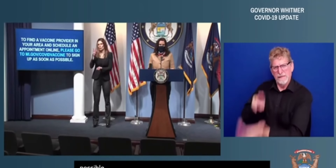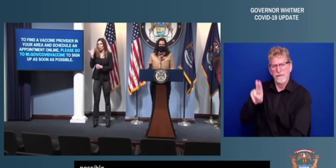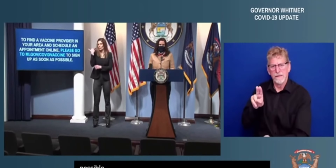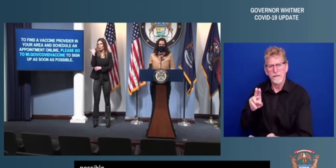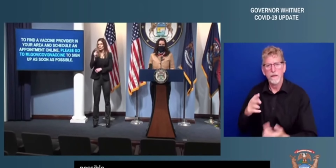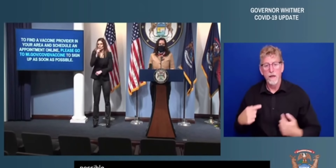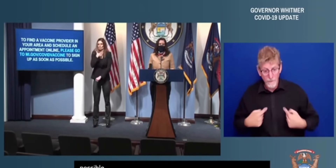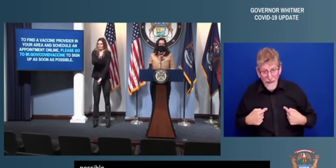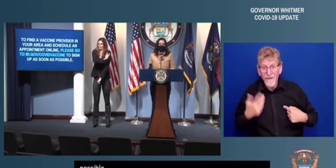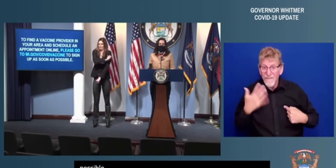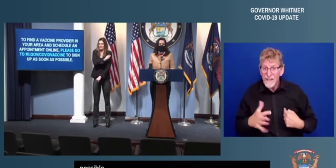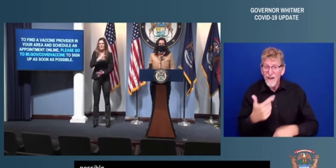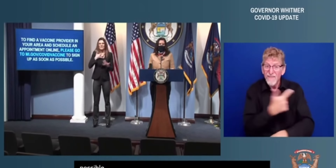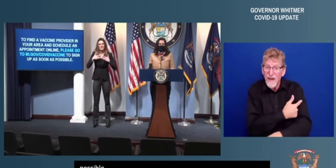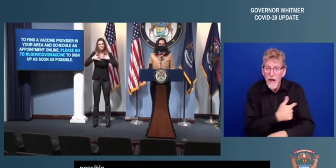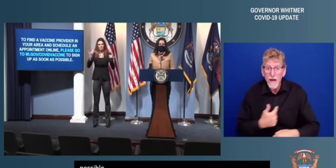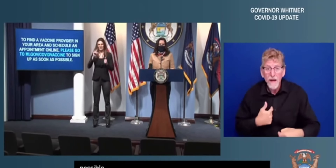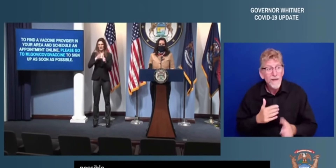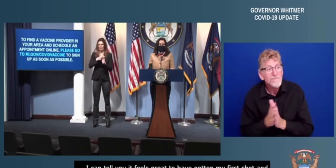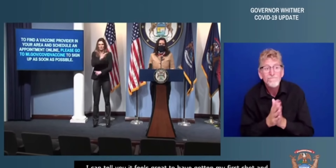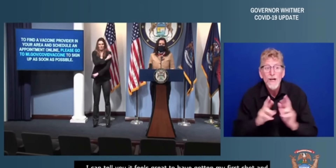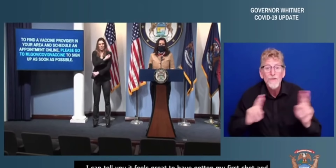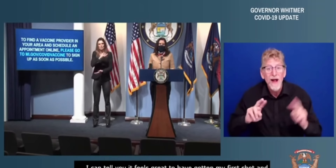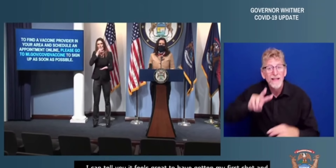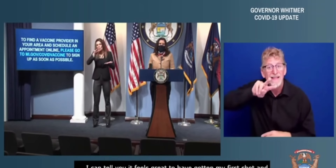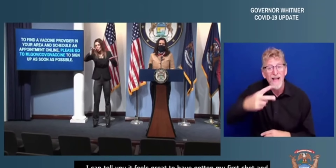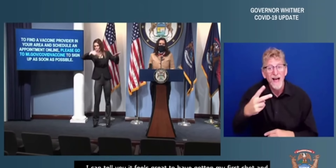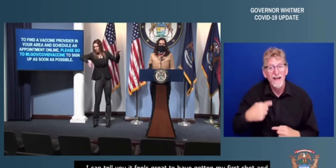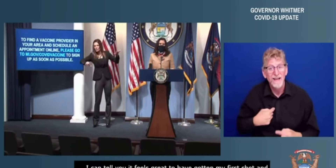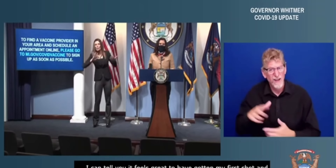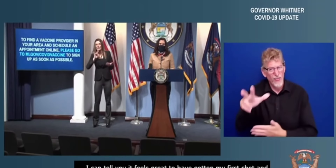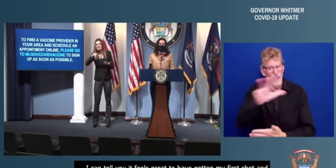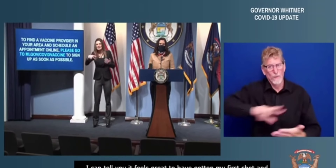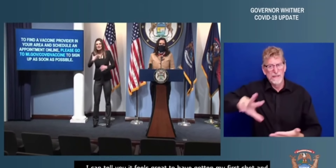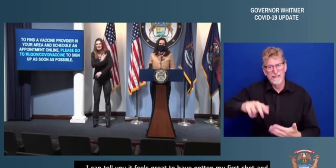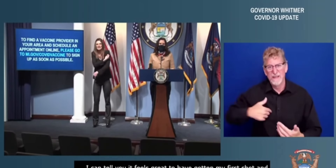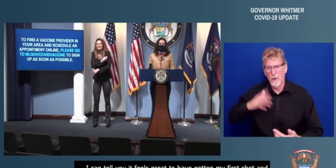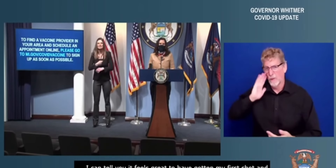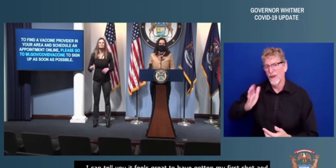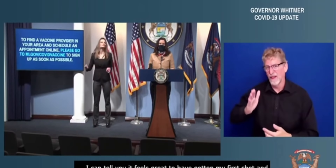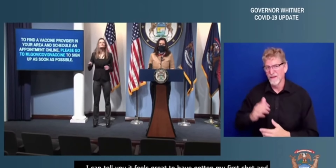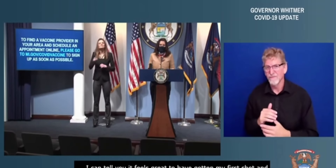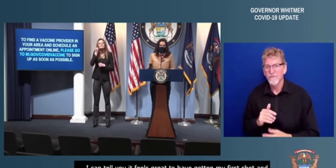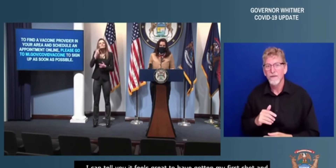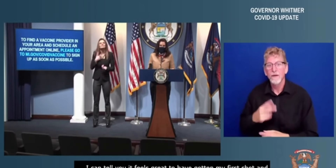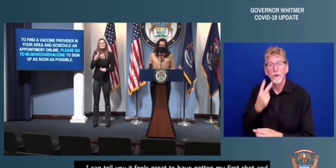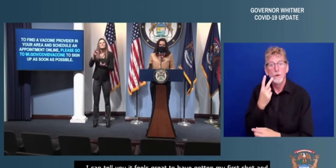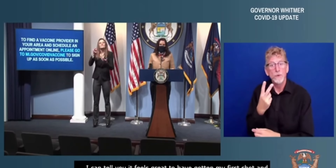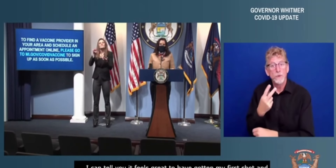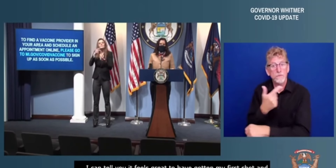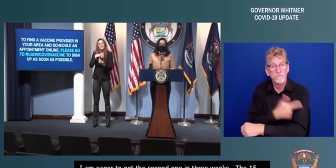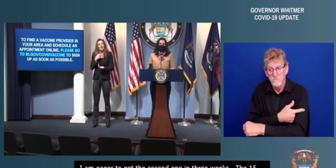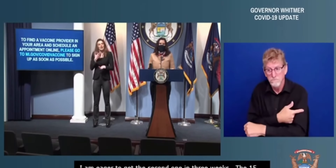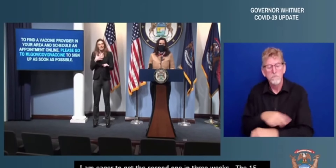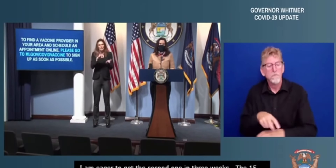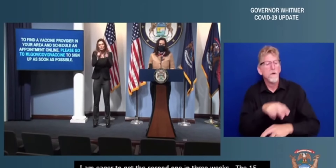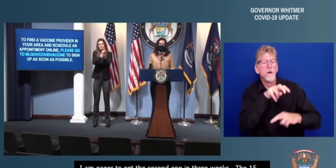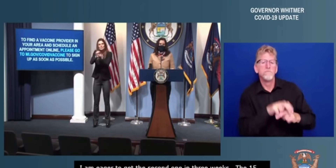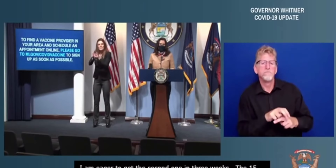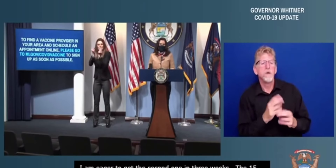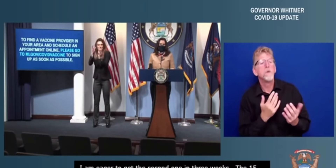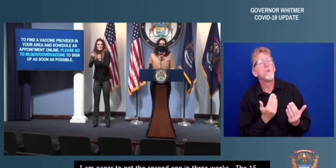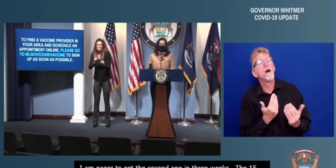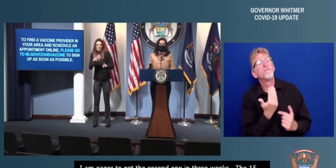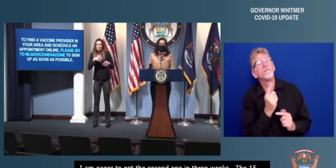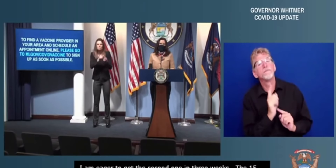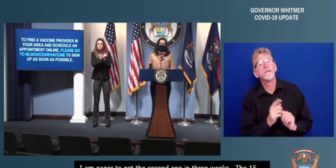weeks. The 15-minute post-vaccine waiting area is one of the most optimistic places in the country